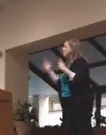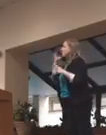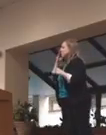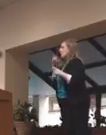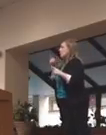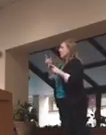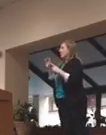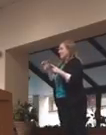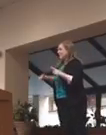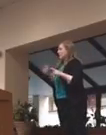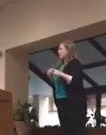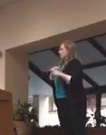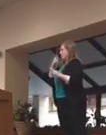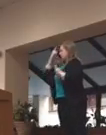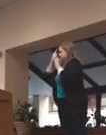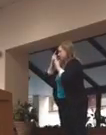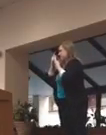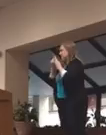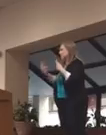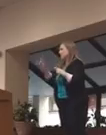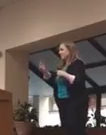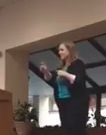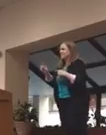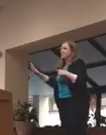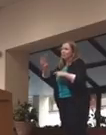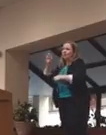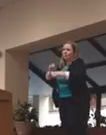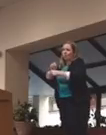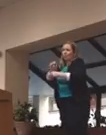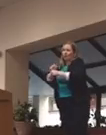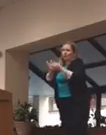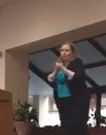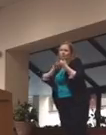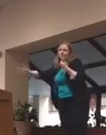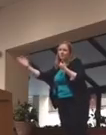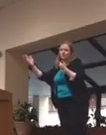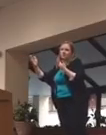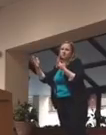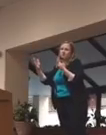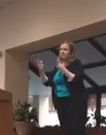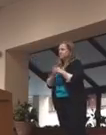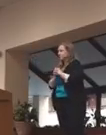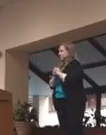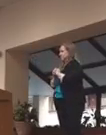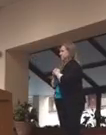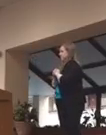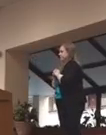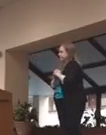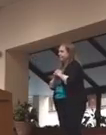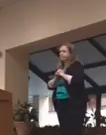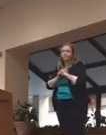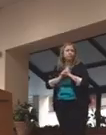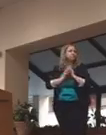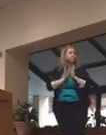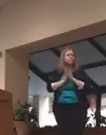going to happen, what the plan is, how long the moratorium is, but I can't. But I want you to know that we are taking into consideration your needs and the work